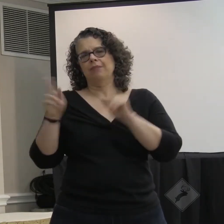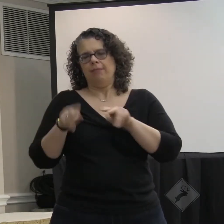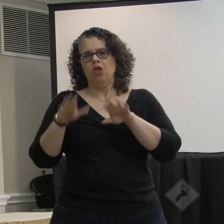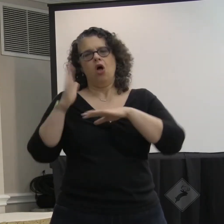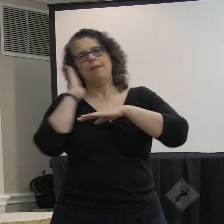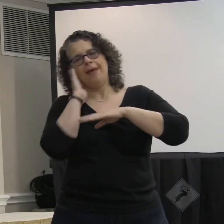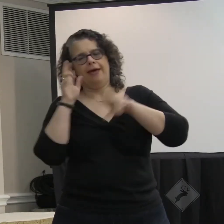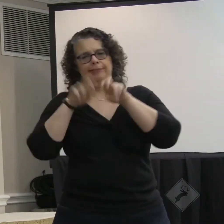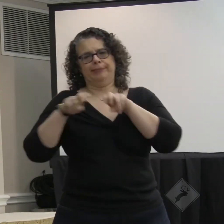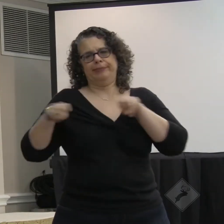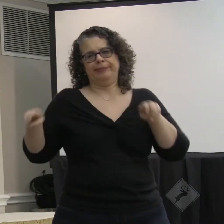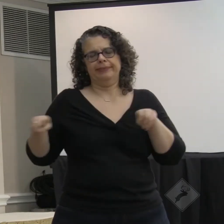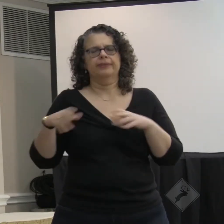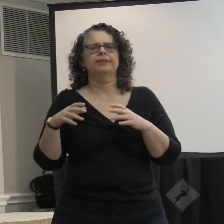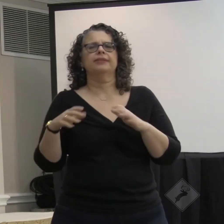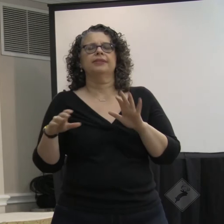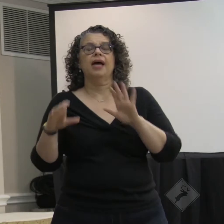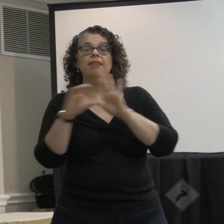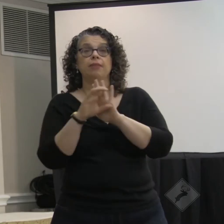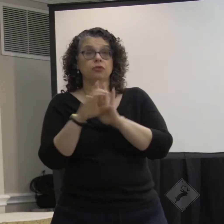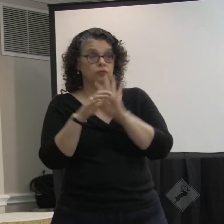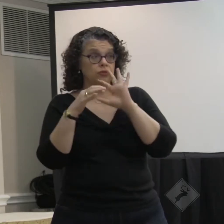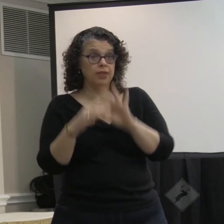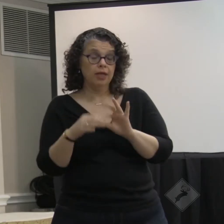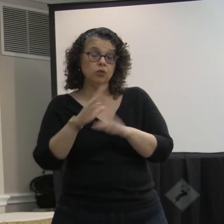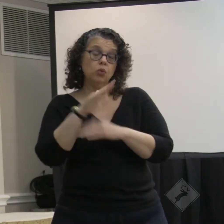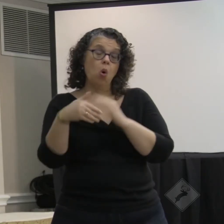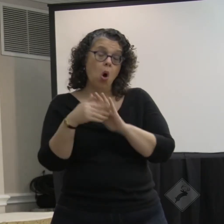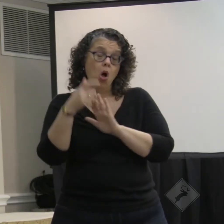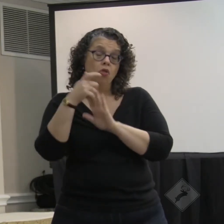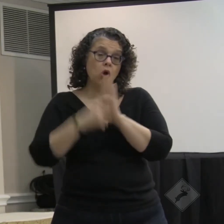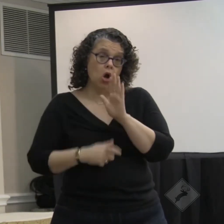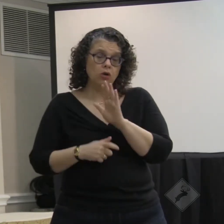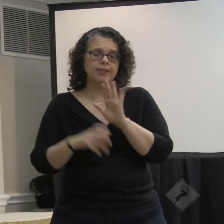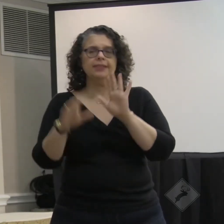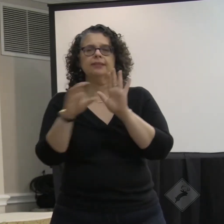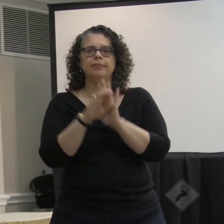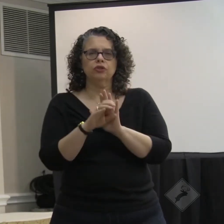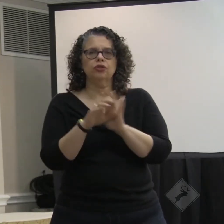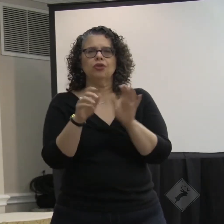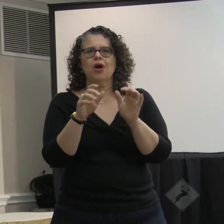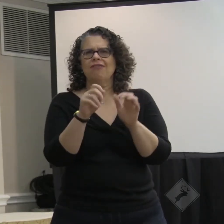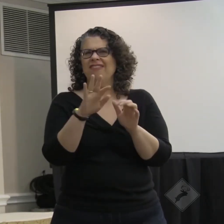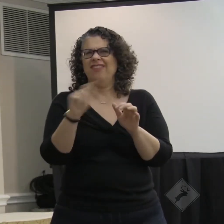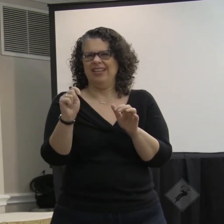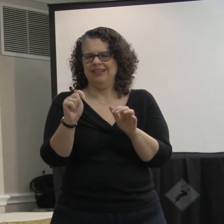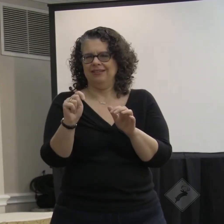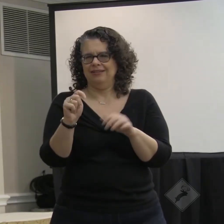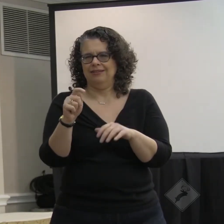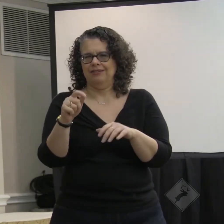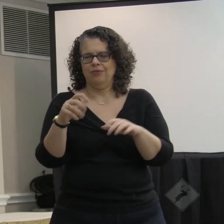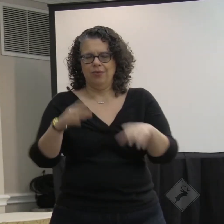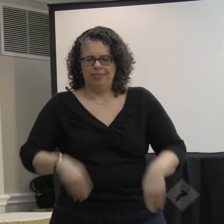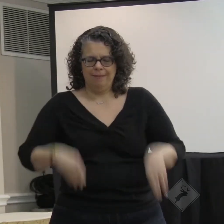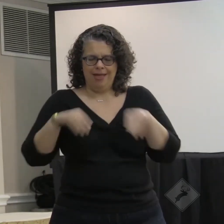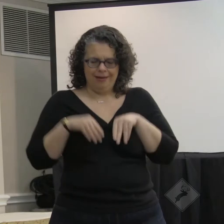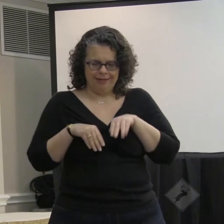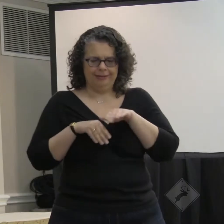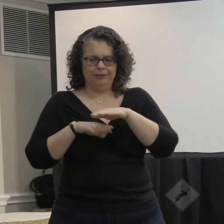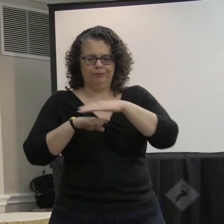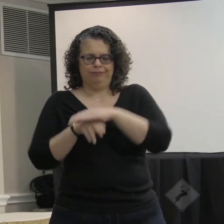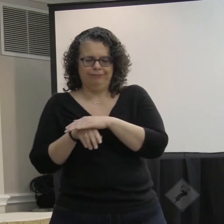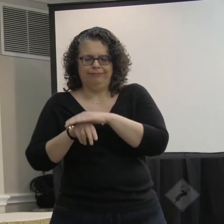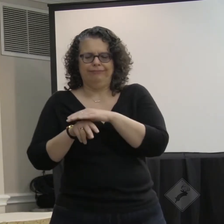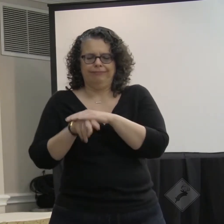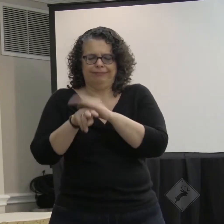the cliche image that goes with all the polyamory articles? It's the picture of the feet underneath the covers. And it's got